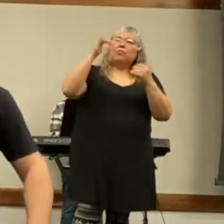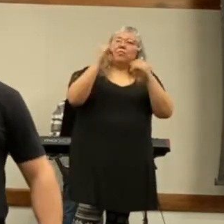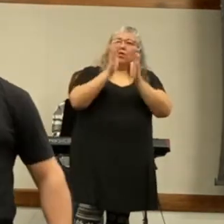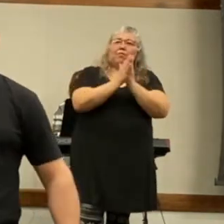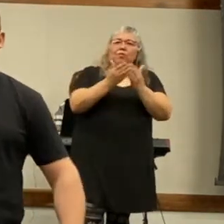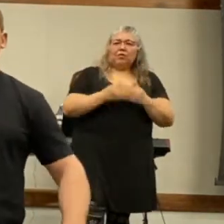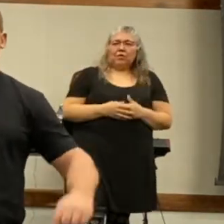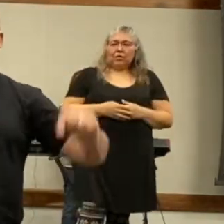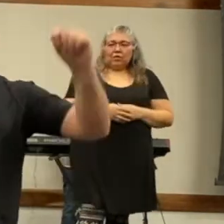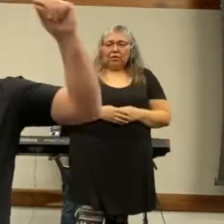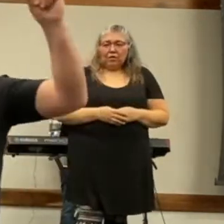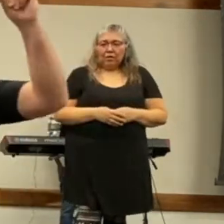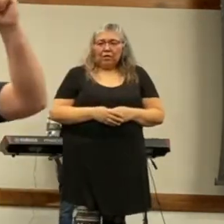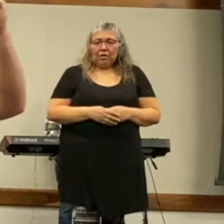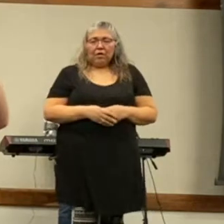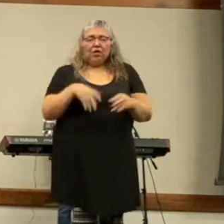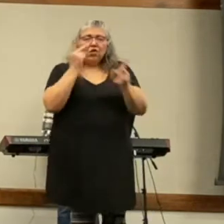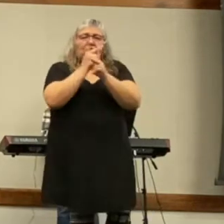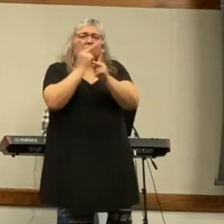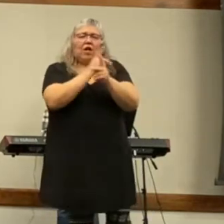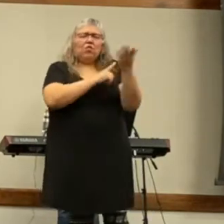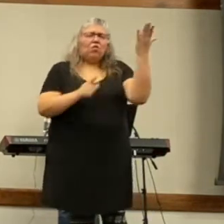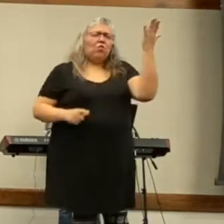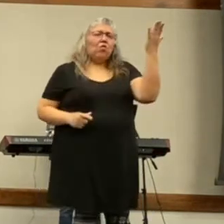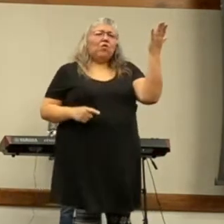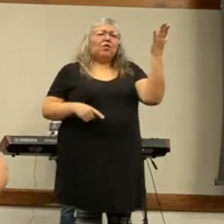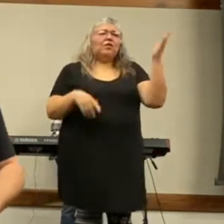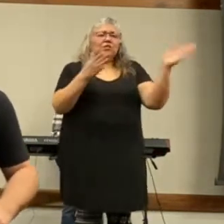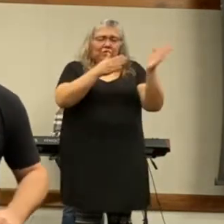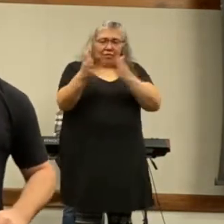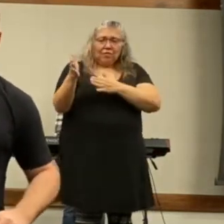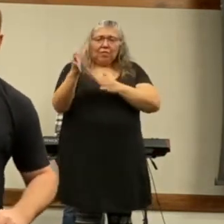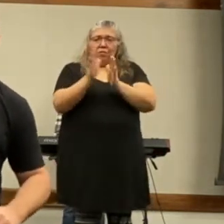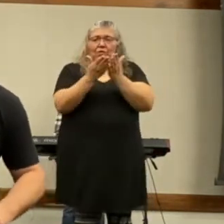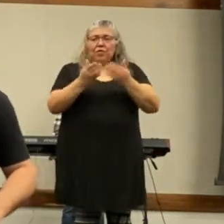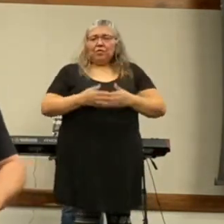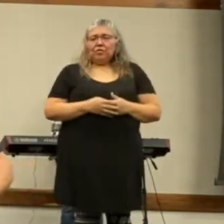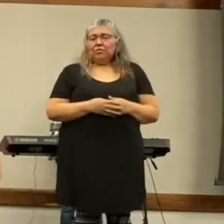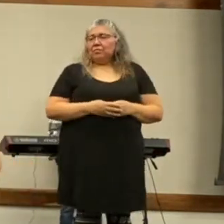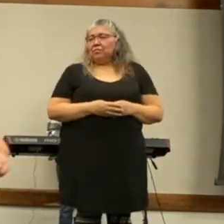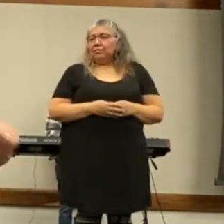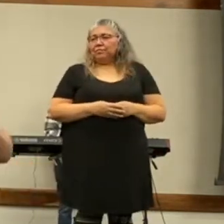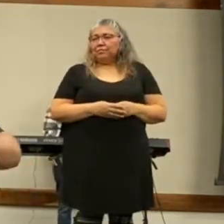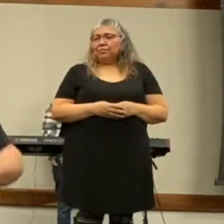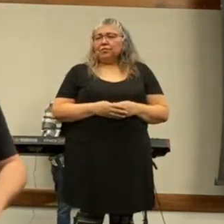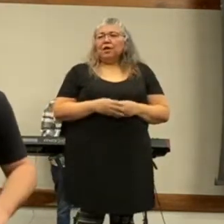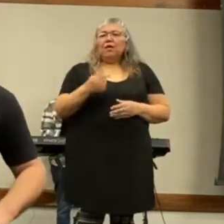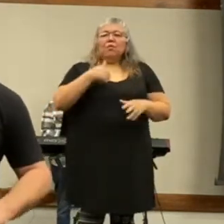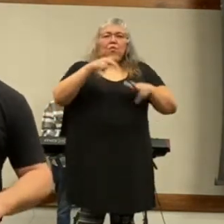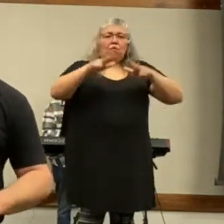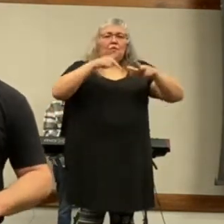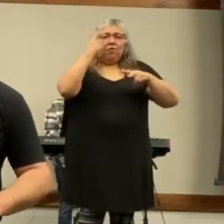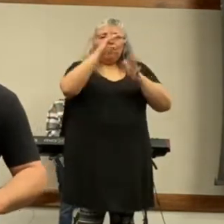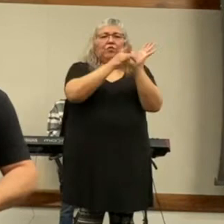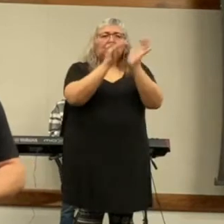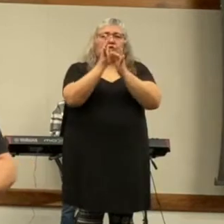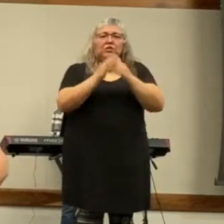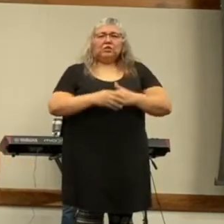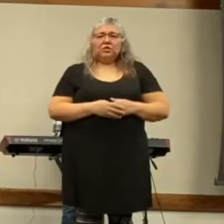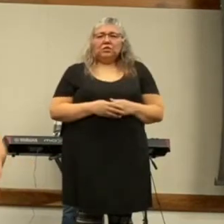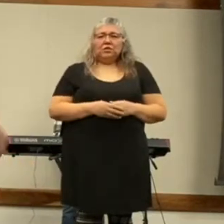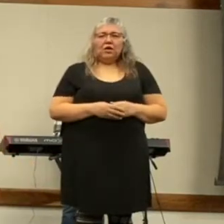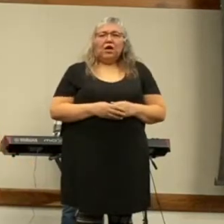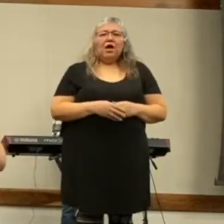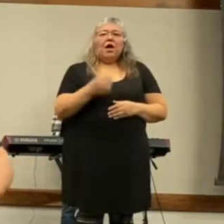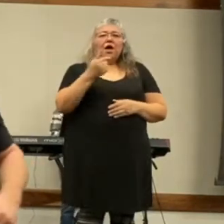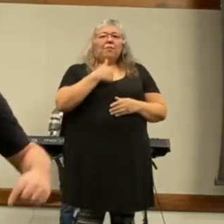God. Look out, world, I'm getting in the playbook. I'm going to walk for Jesus. I'm